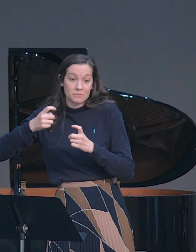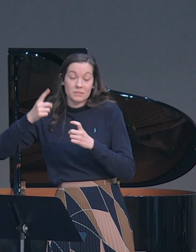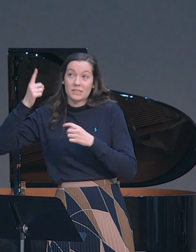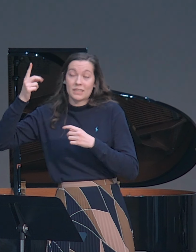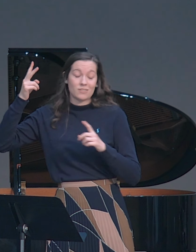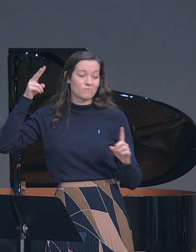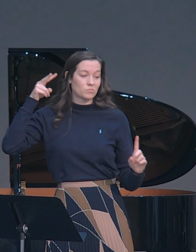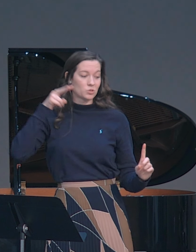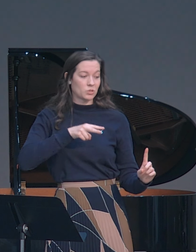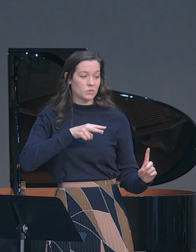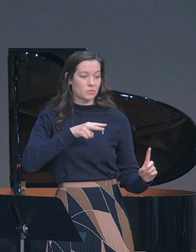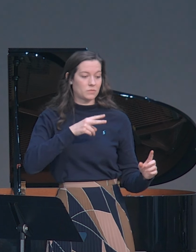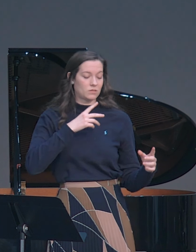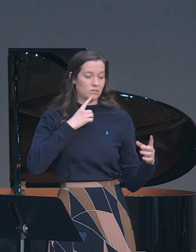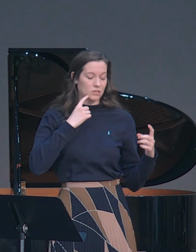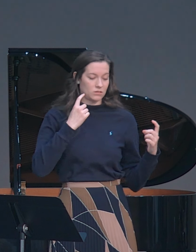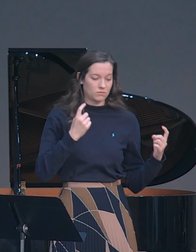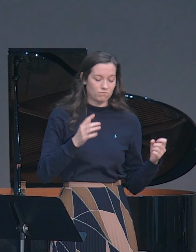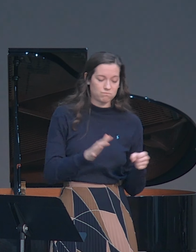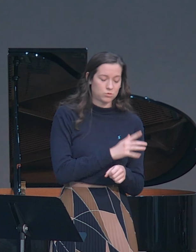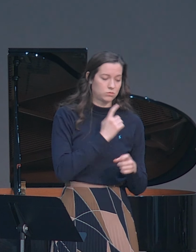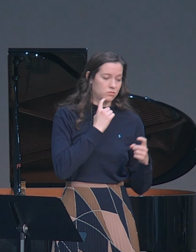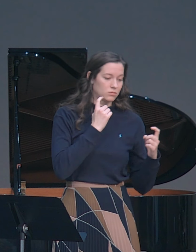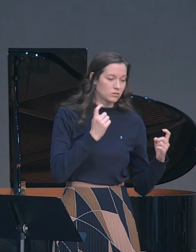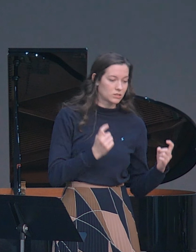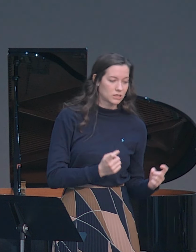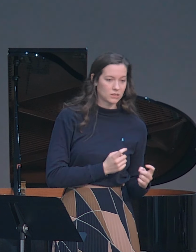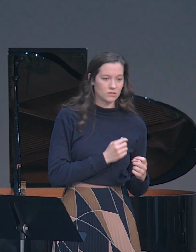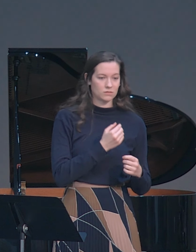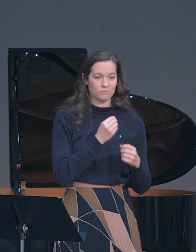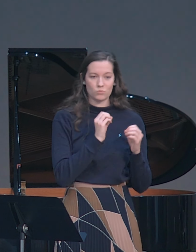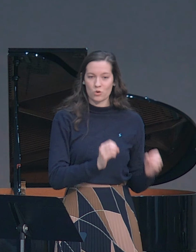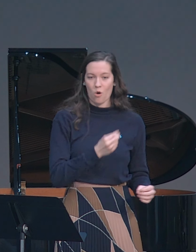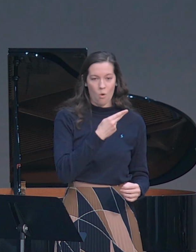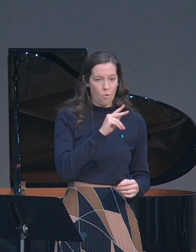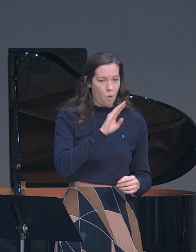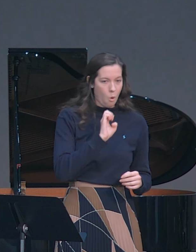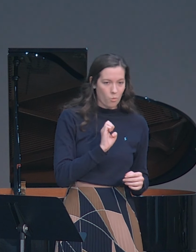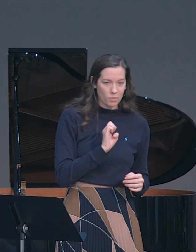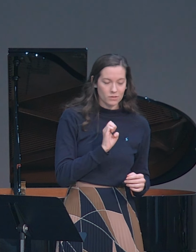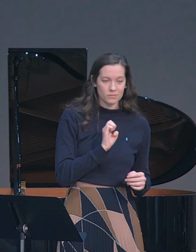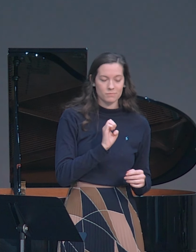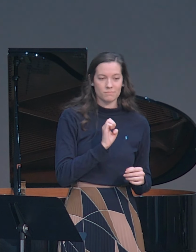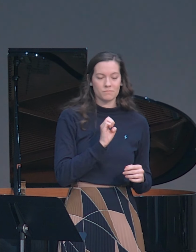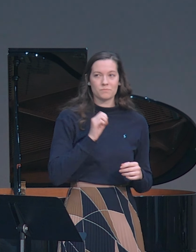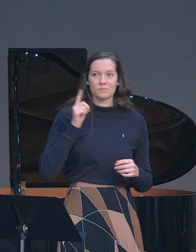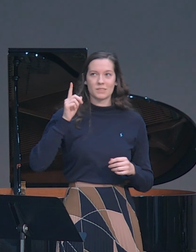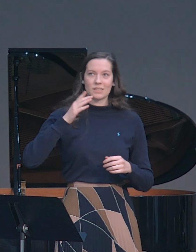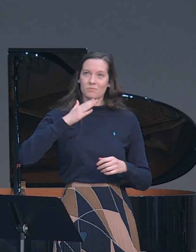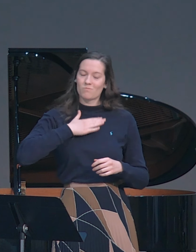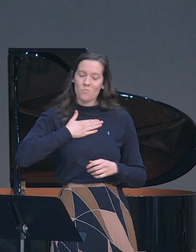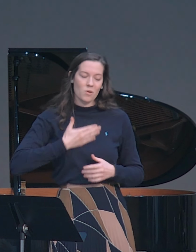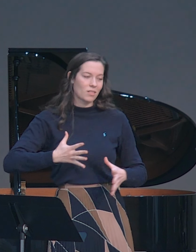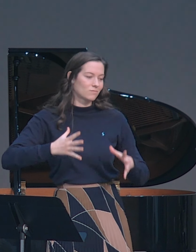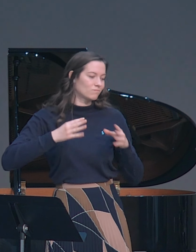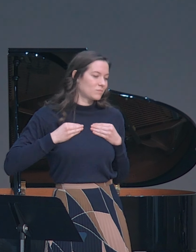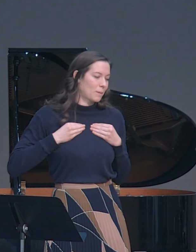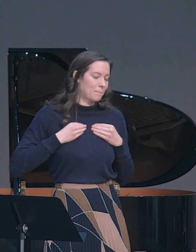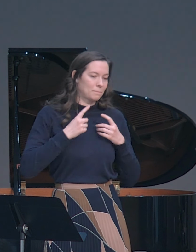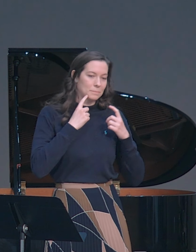a sinful and hopeless man. He willingly took on sin that all men have